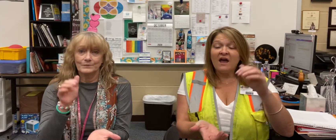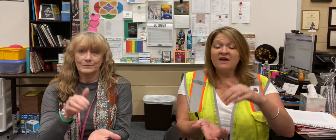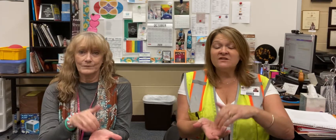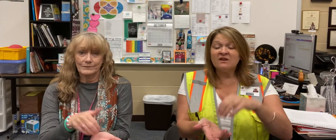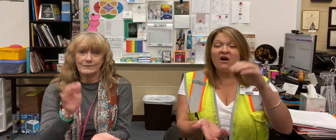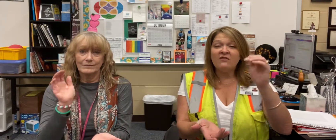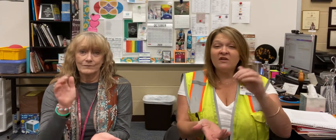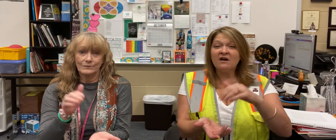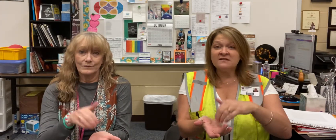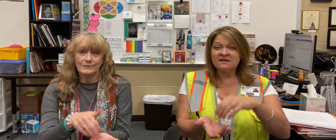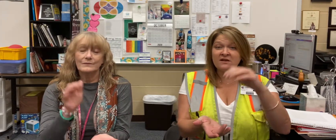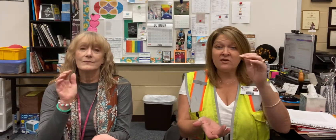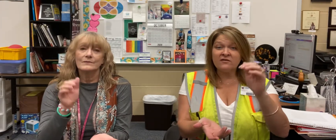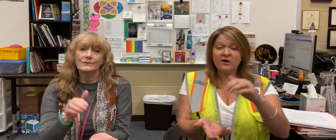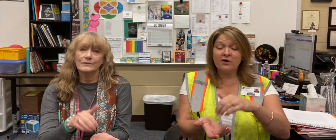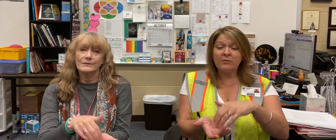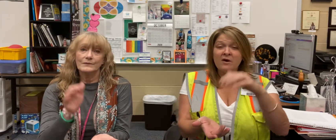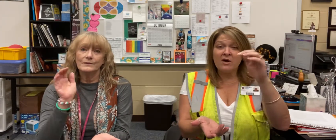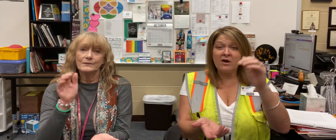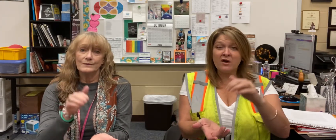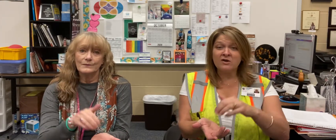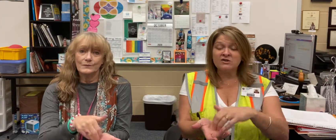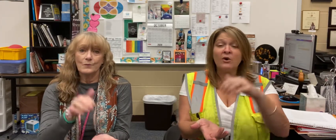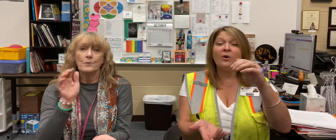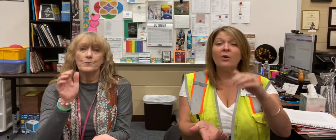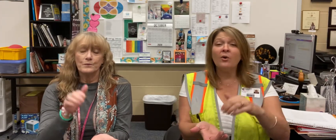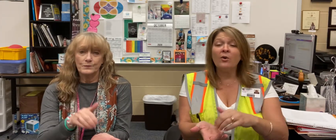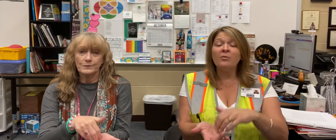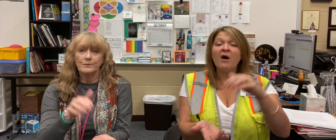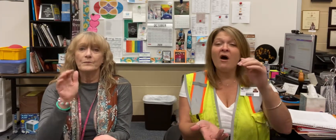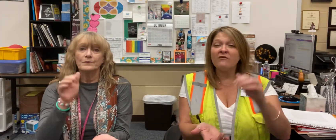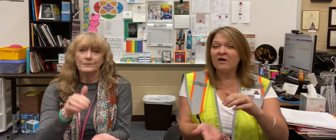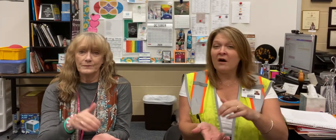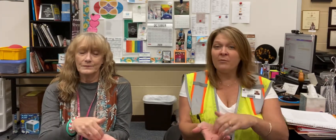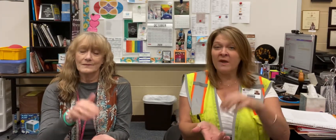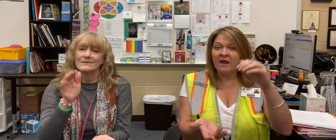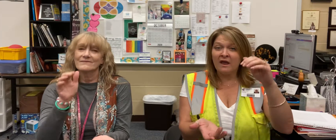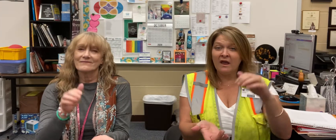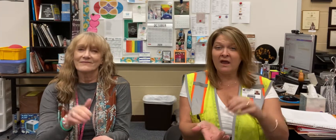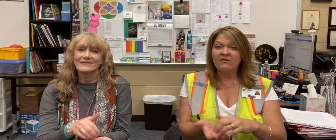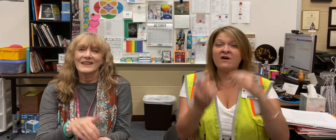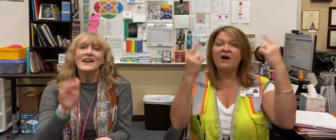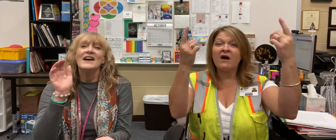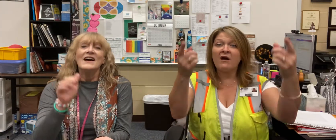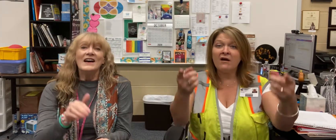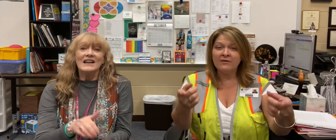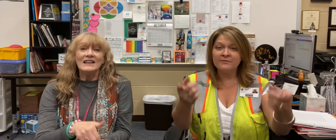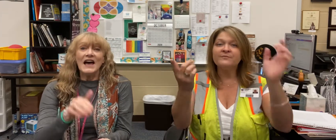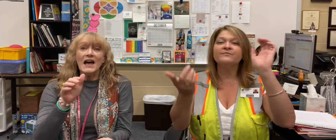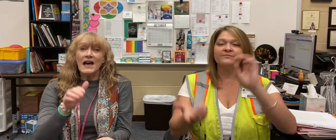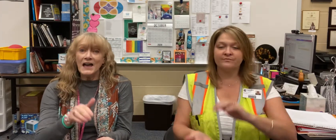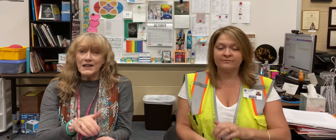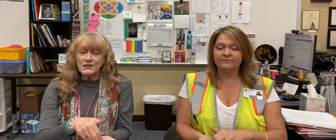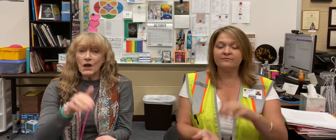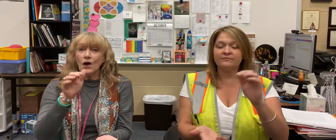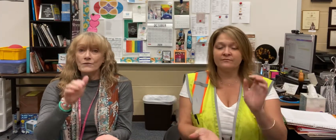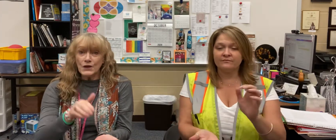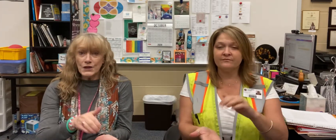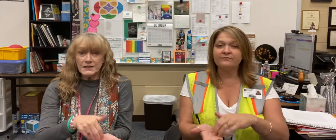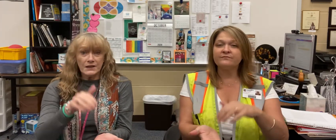Land of the silver birch, home of the beaver. Land of the